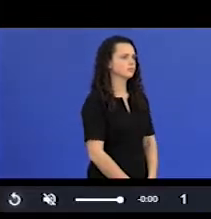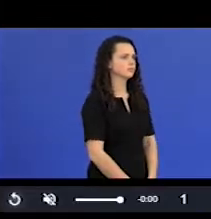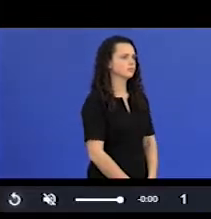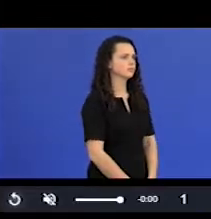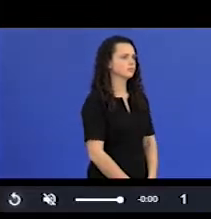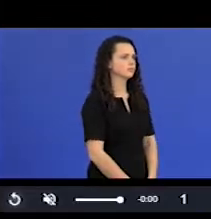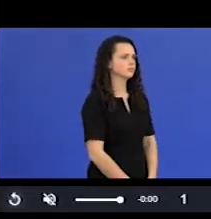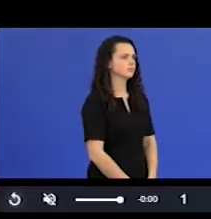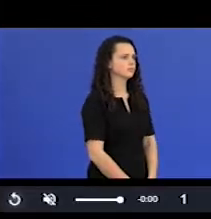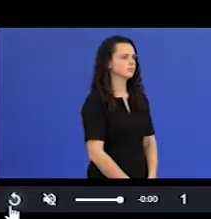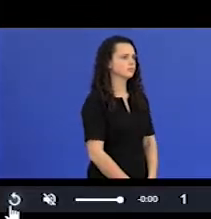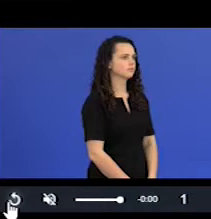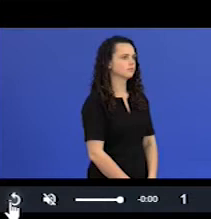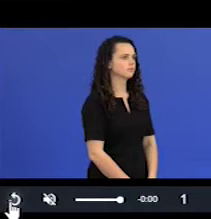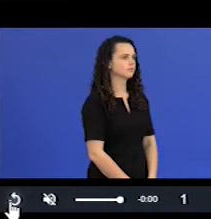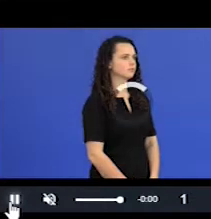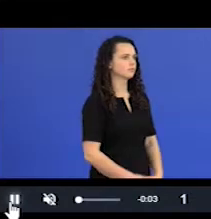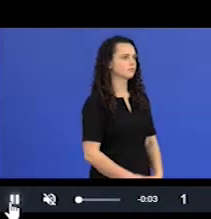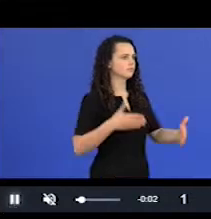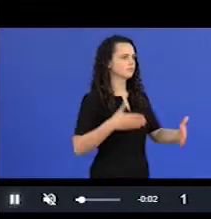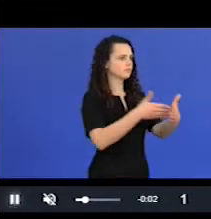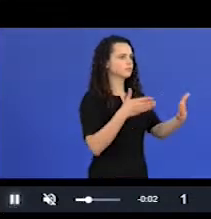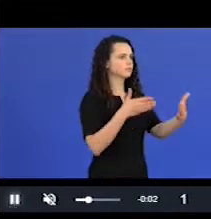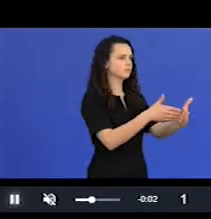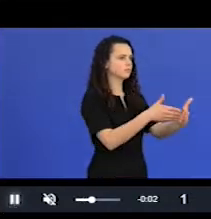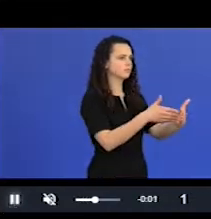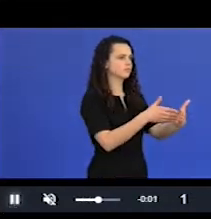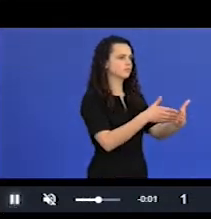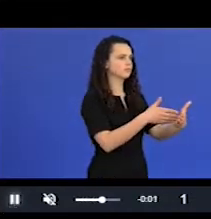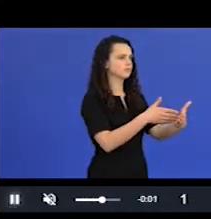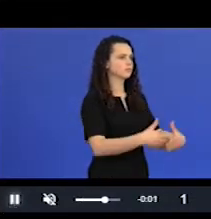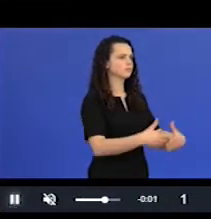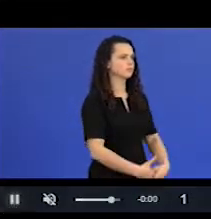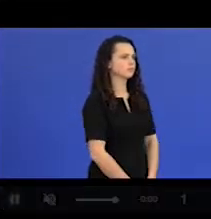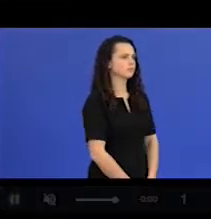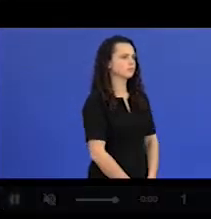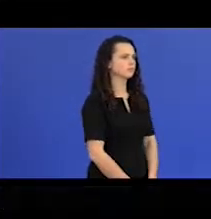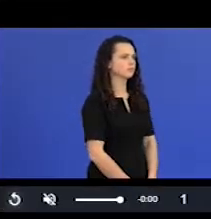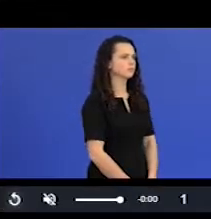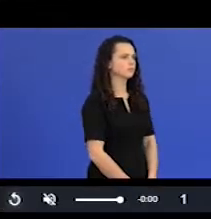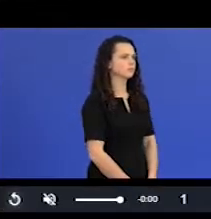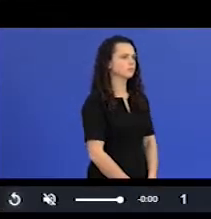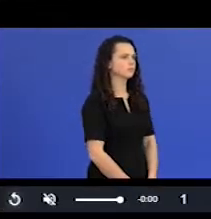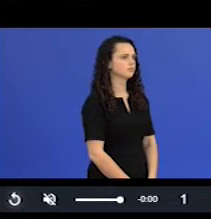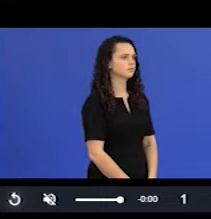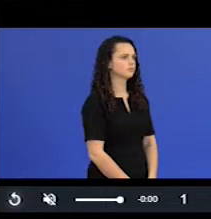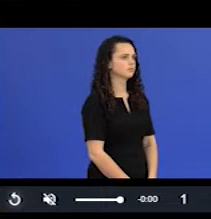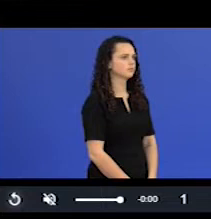That's what happens with our technology. Yeah, that's right.